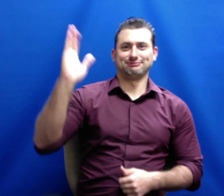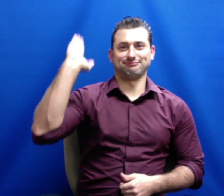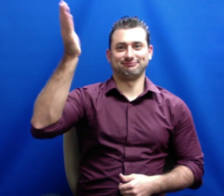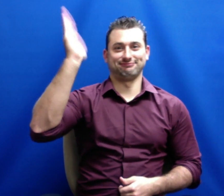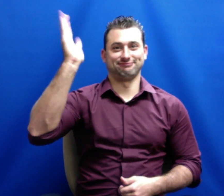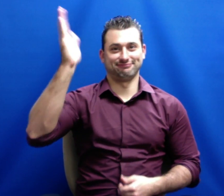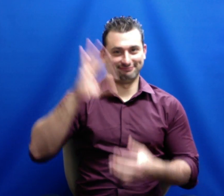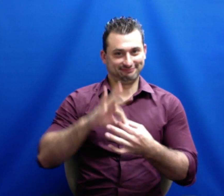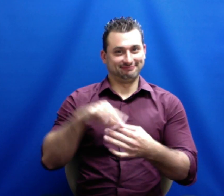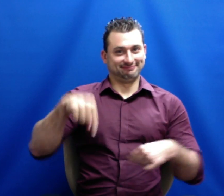presentation related to this topic.